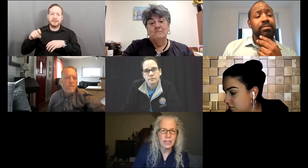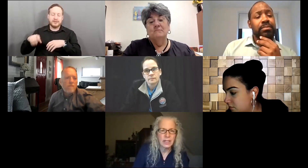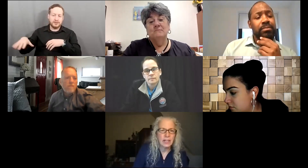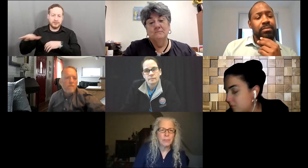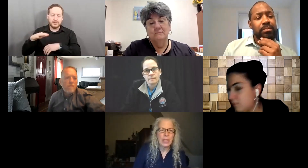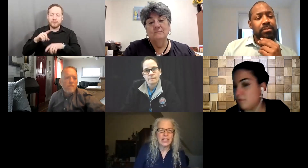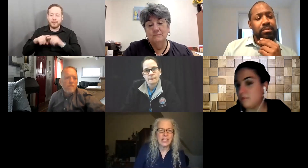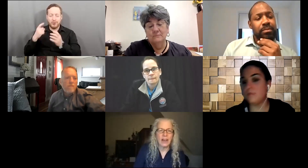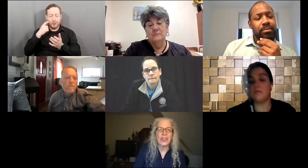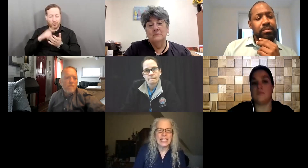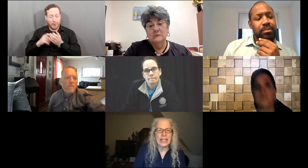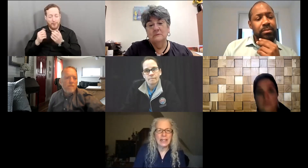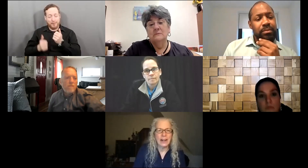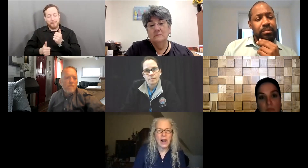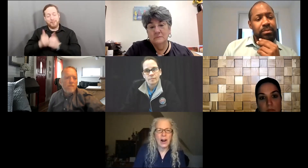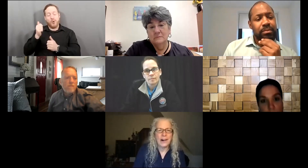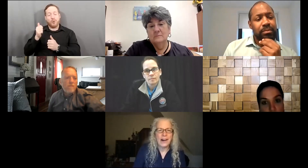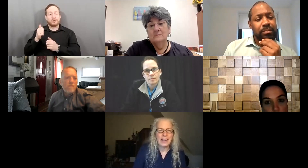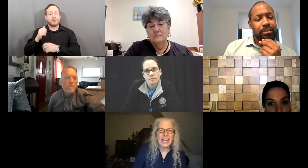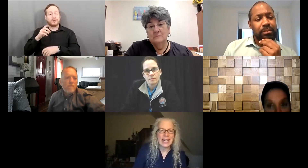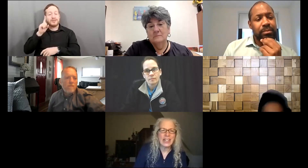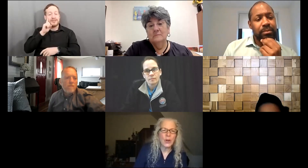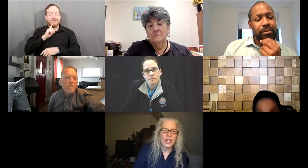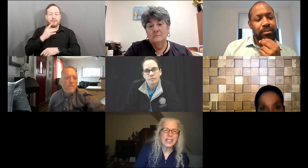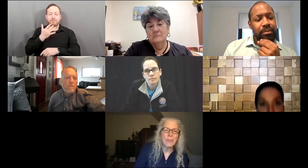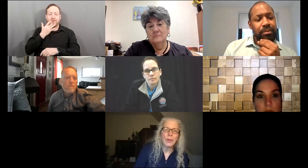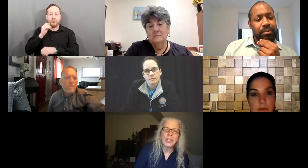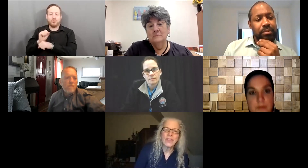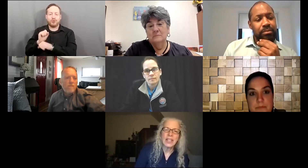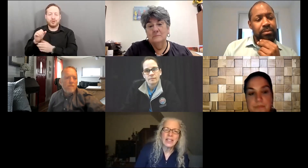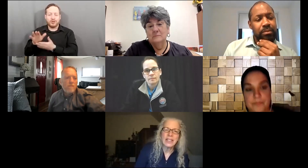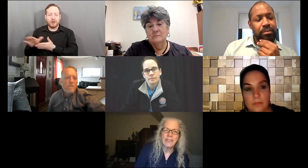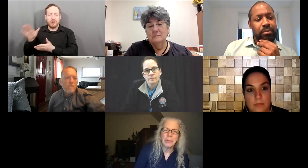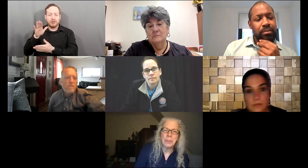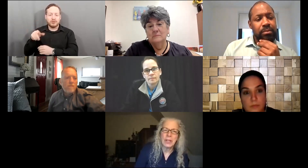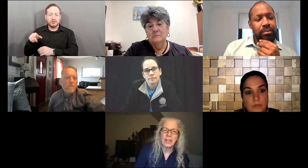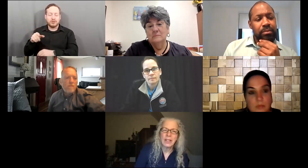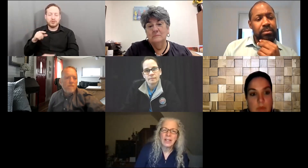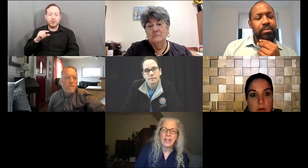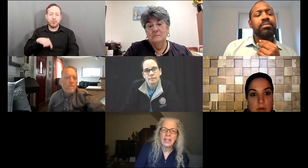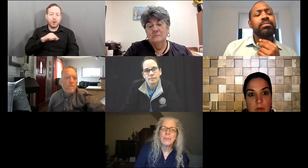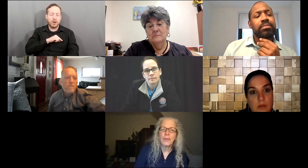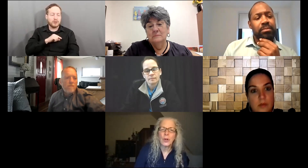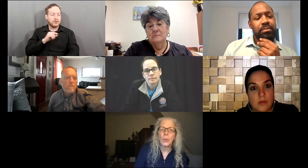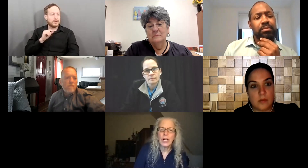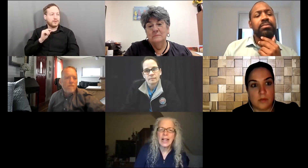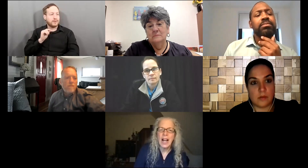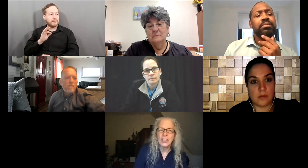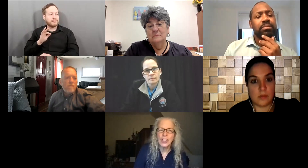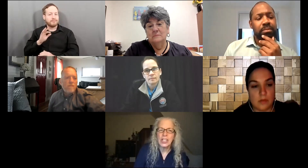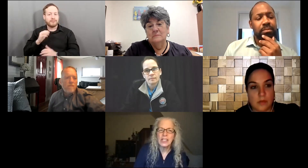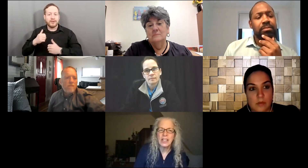doubled because of the need. And I noticed that most of the deaf people, they prefer to work